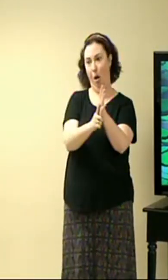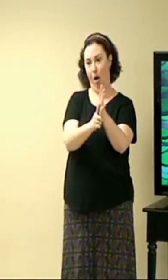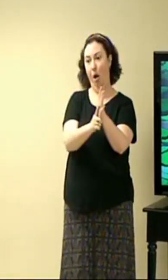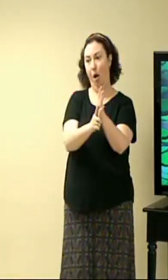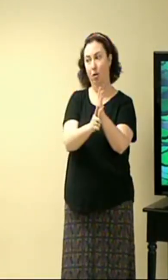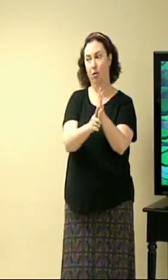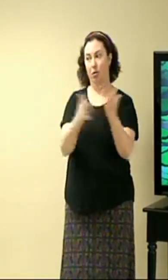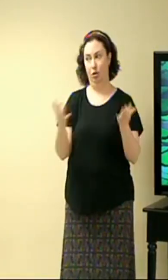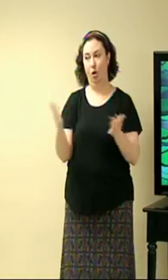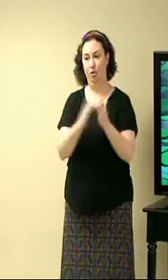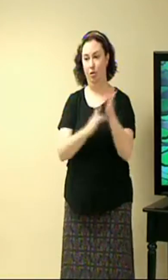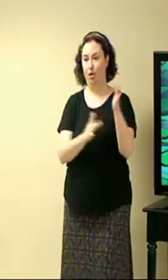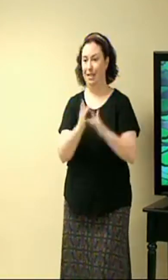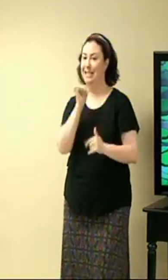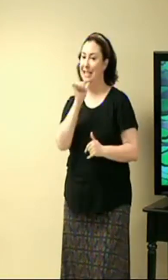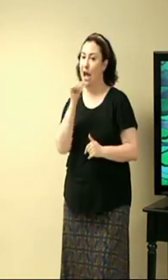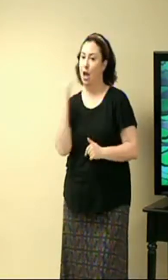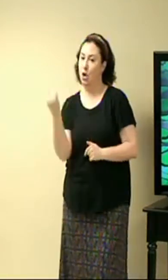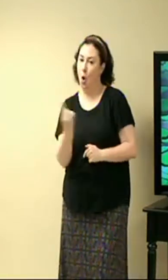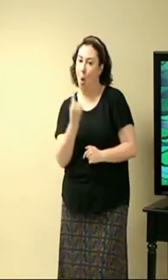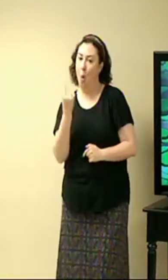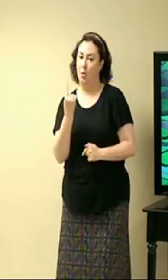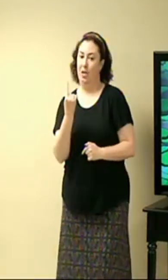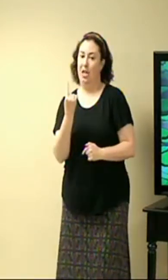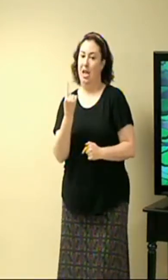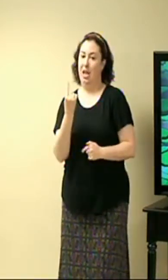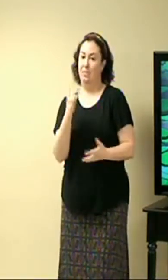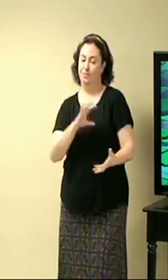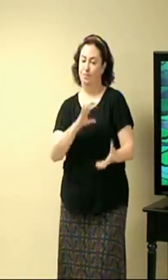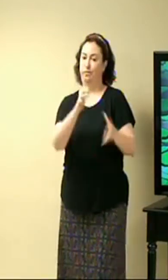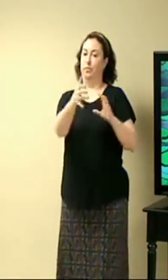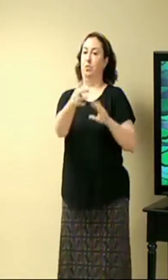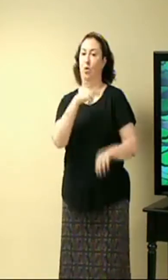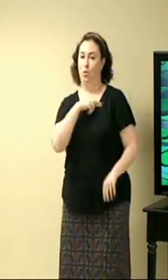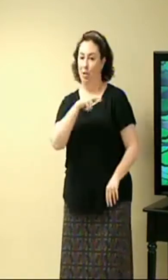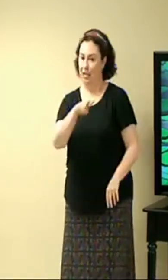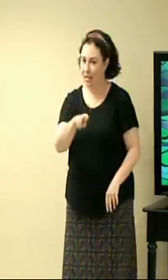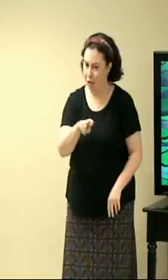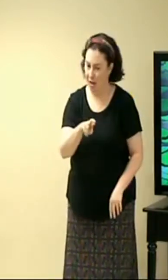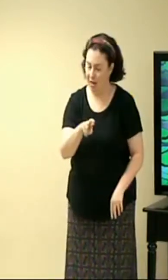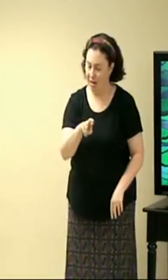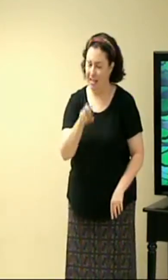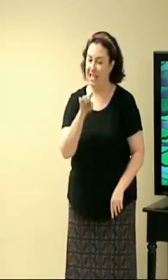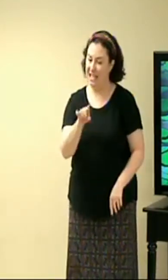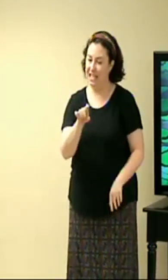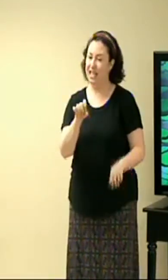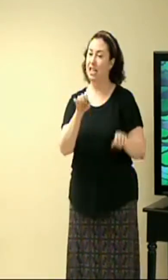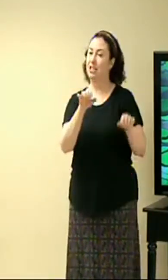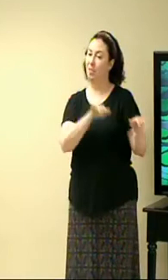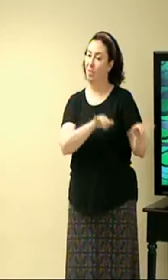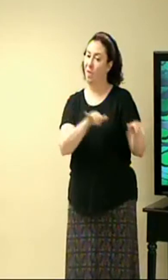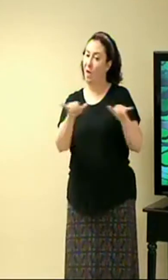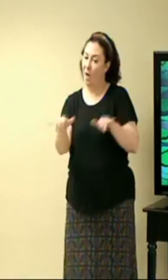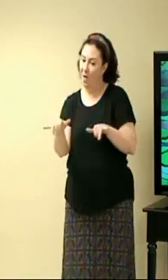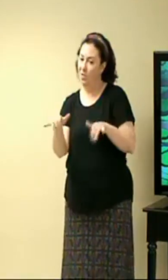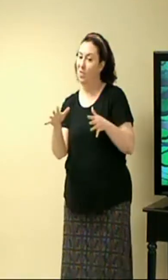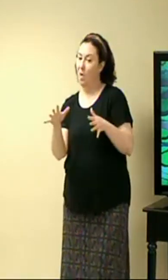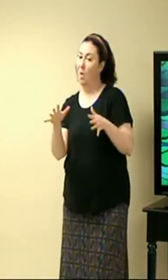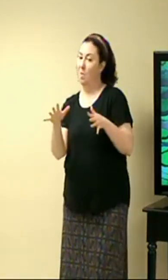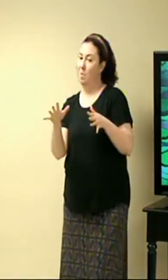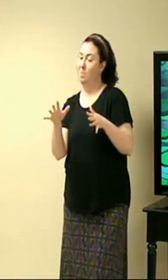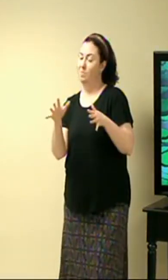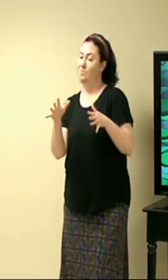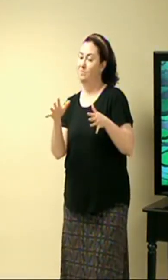more than just attacking the religious institution of his day. He is speaking into religion, he is speaking into politics, and he is speaking in the